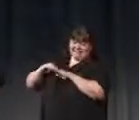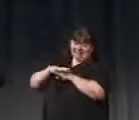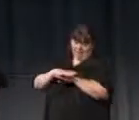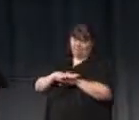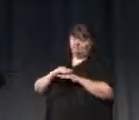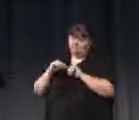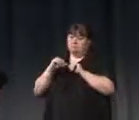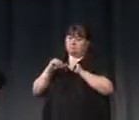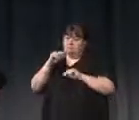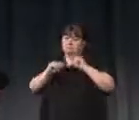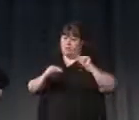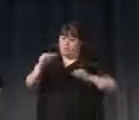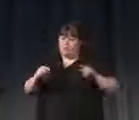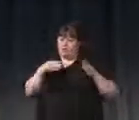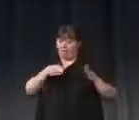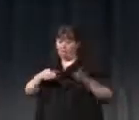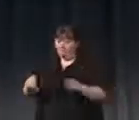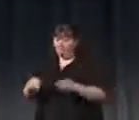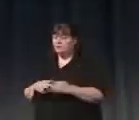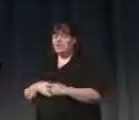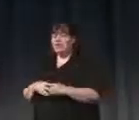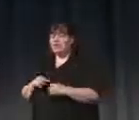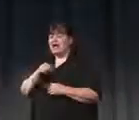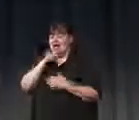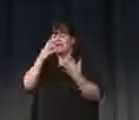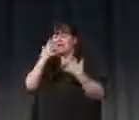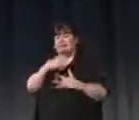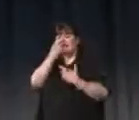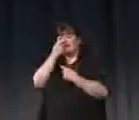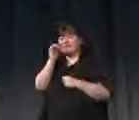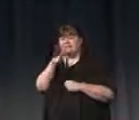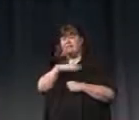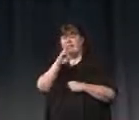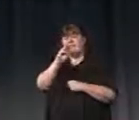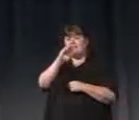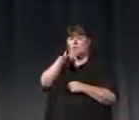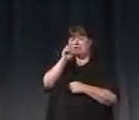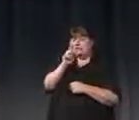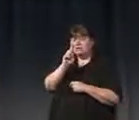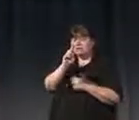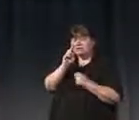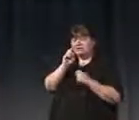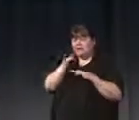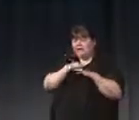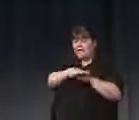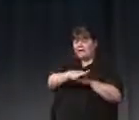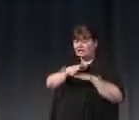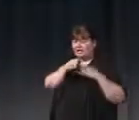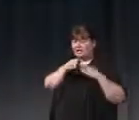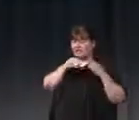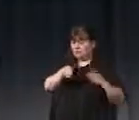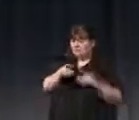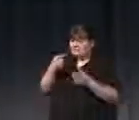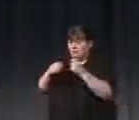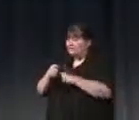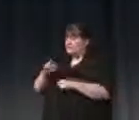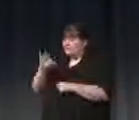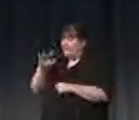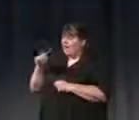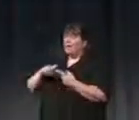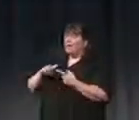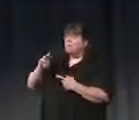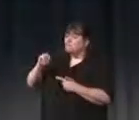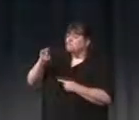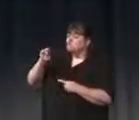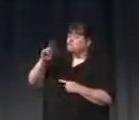manner. I'm less interested in this mold-modulation distinction than in the fact that modulation then